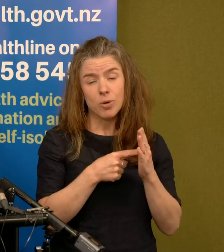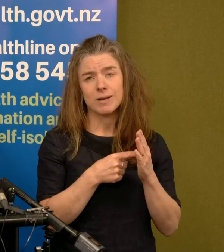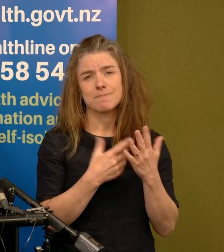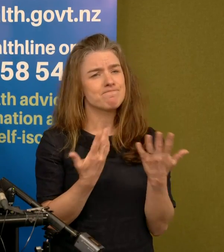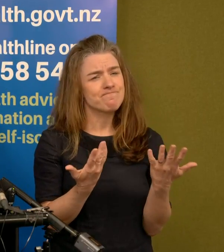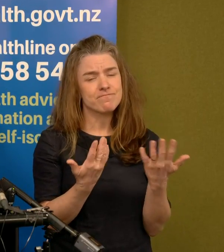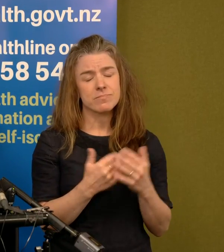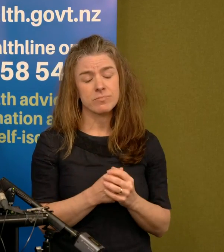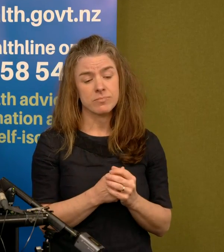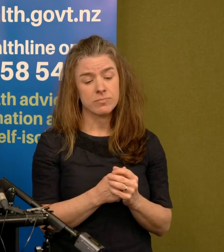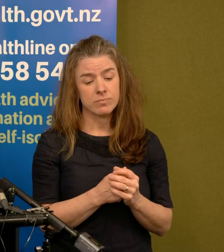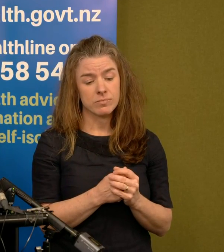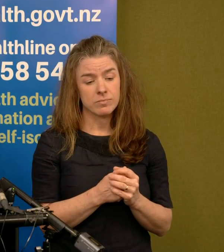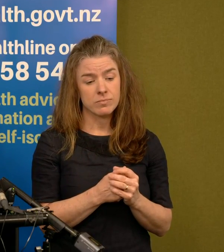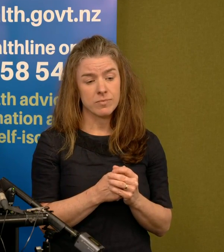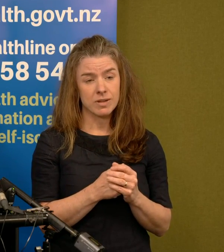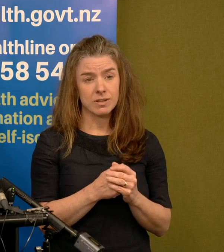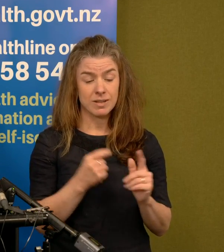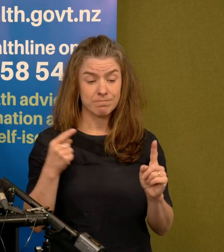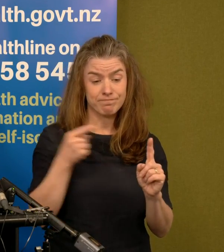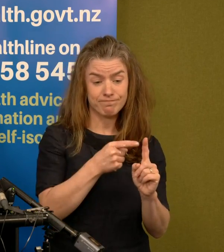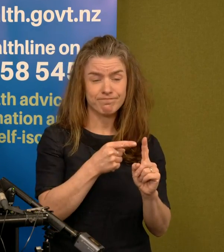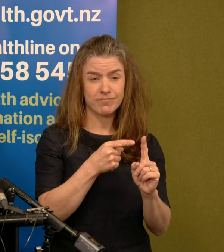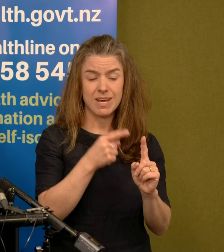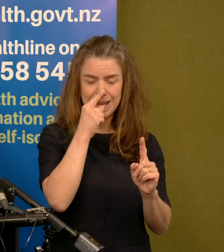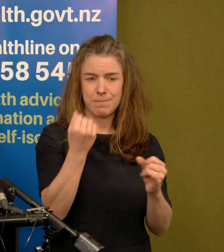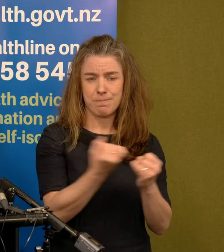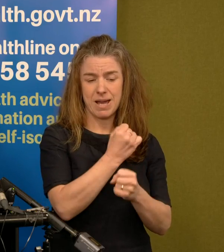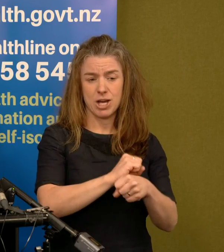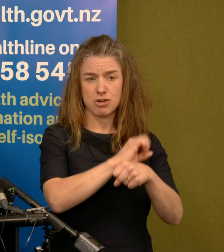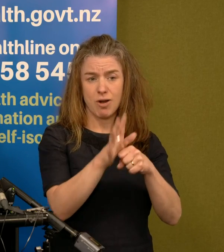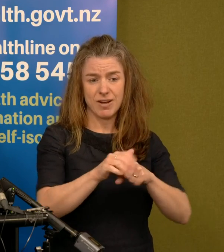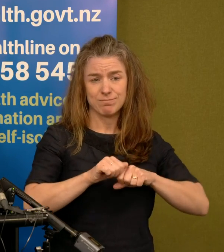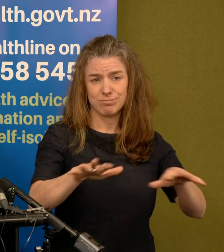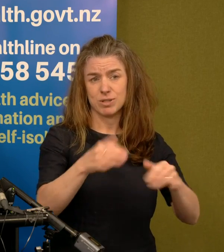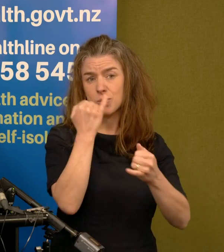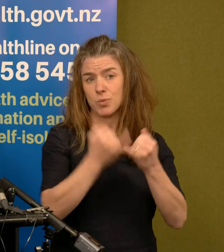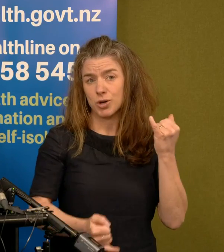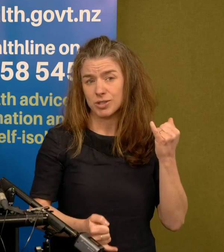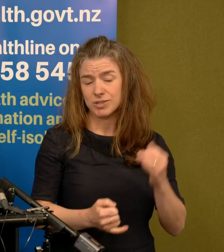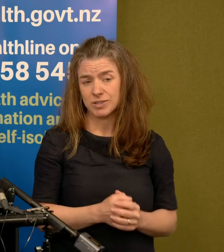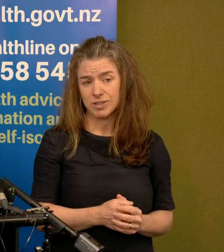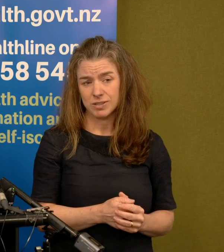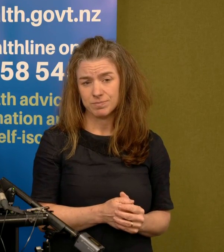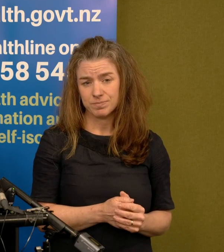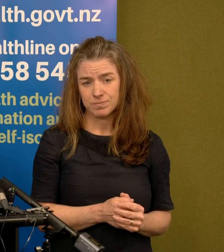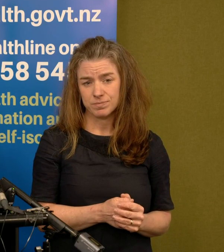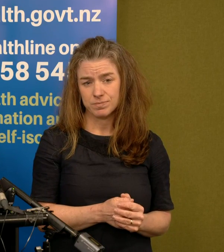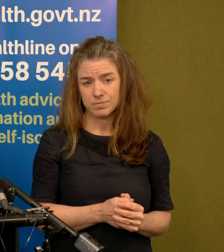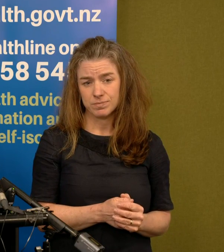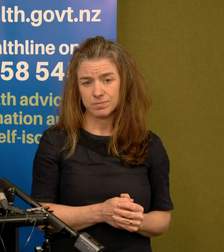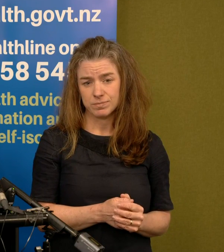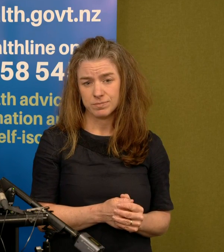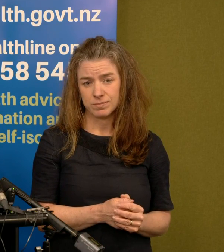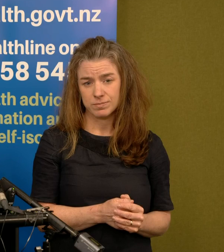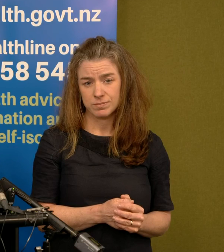that this sort of behaviour is likely to harm and compromise our efforts to actually, as a country,